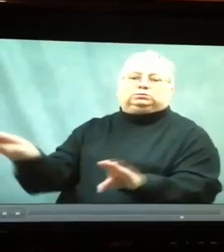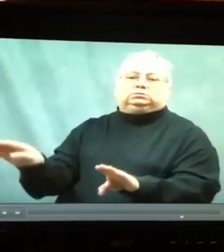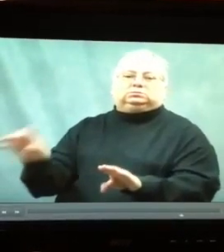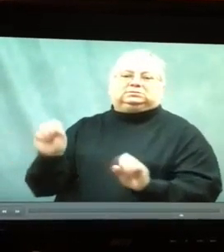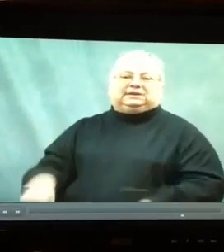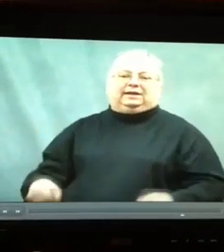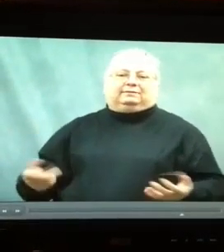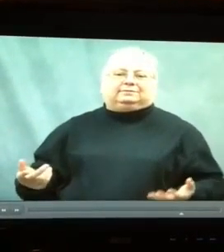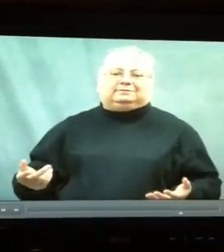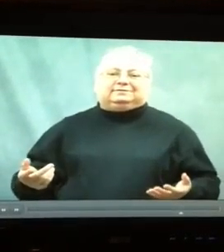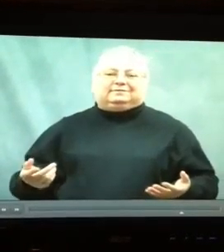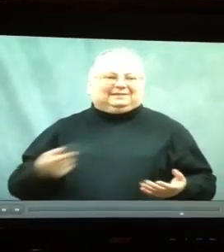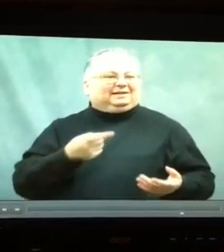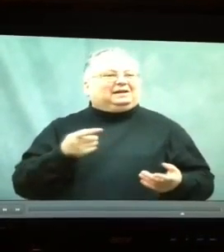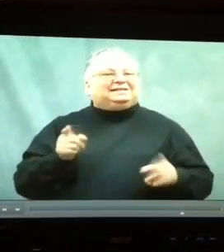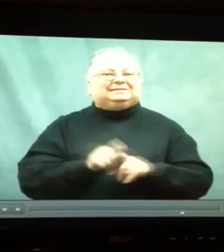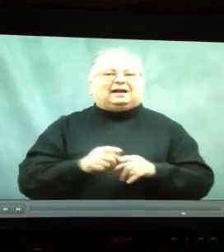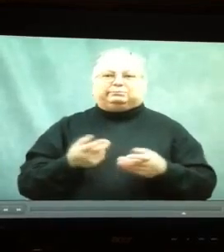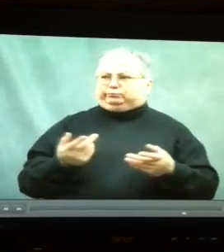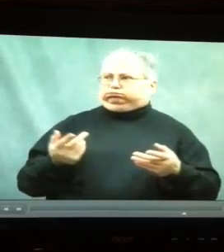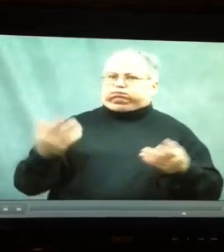talk about it and tell someone, and then I get shut down.